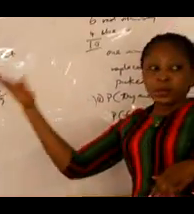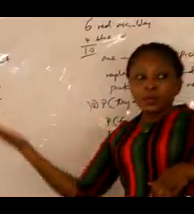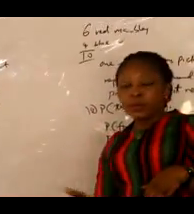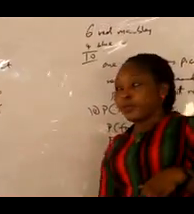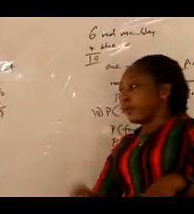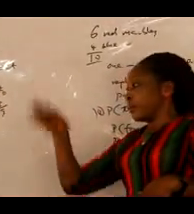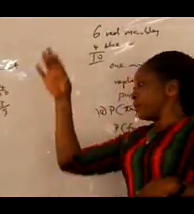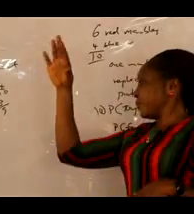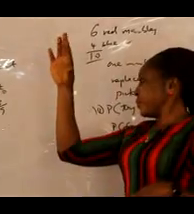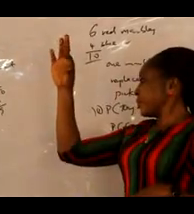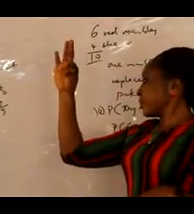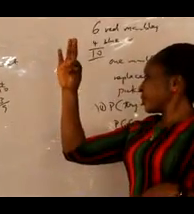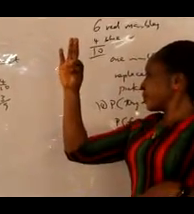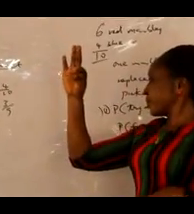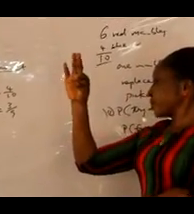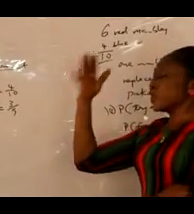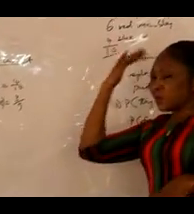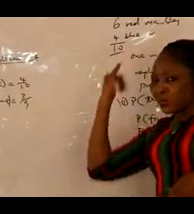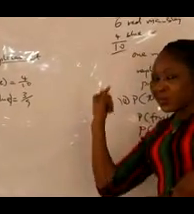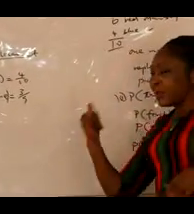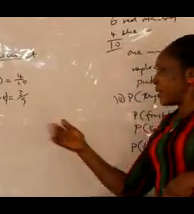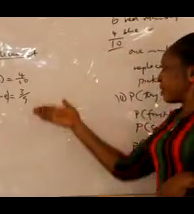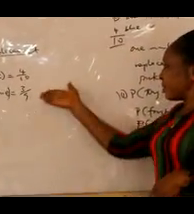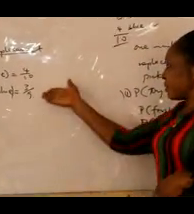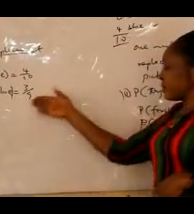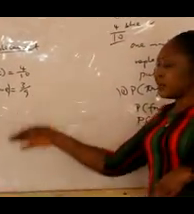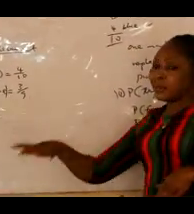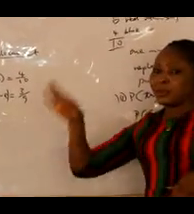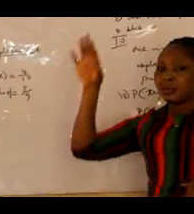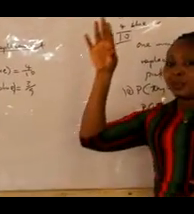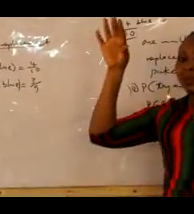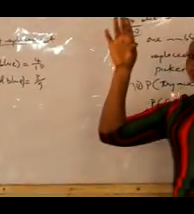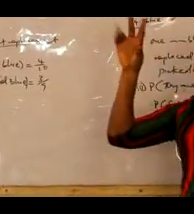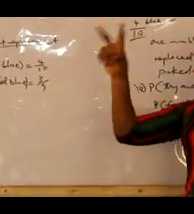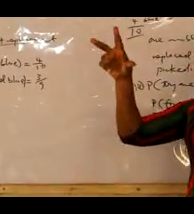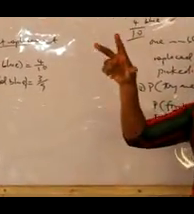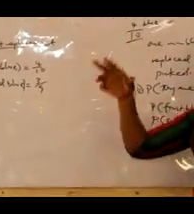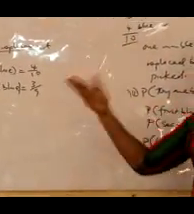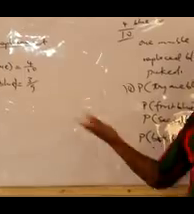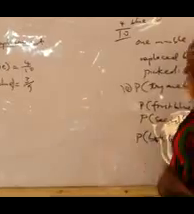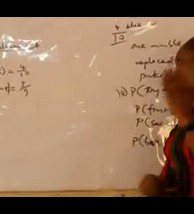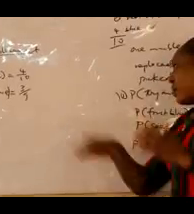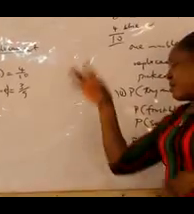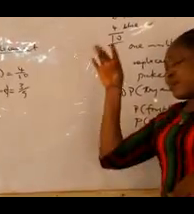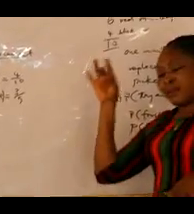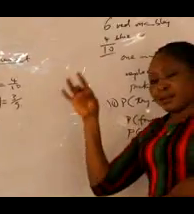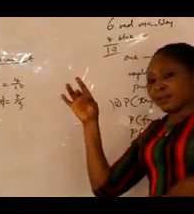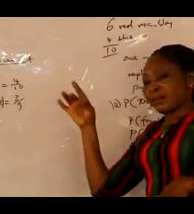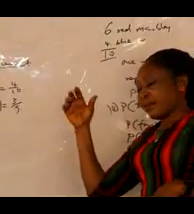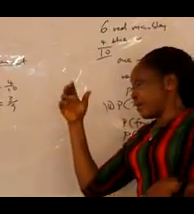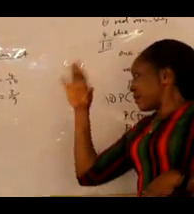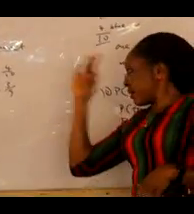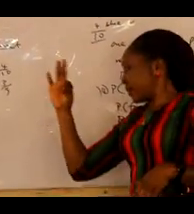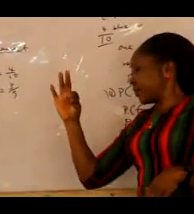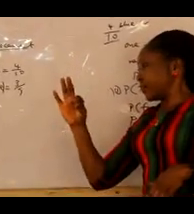9? Why 3 over 9? You have picked the first marble and you return it, you throw it away. Therefore,